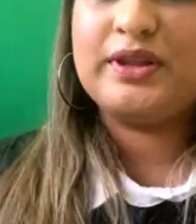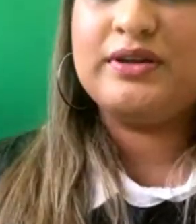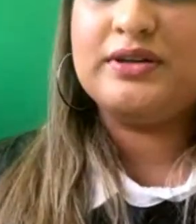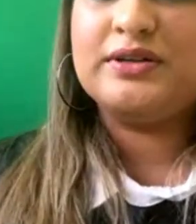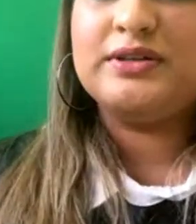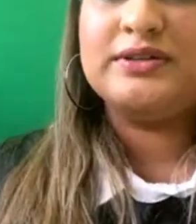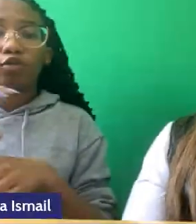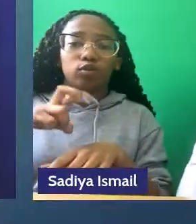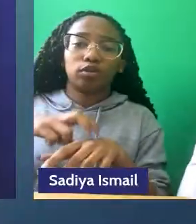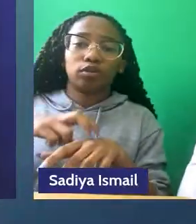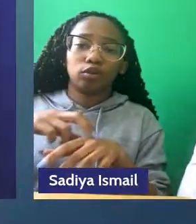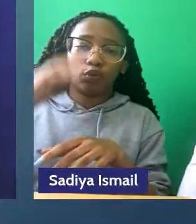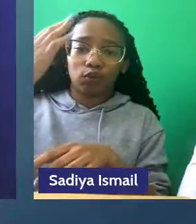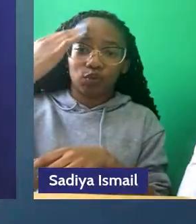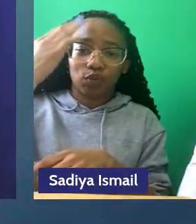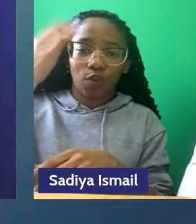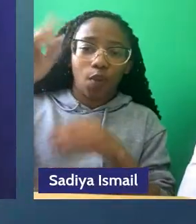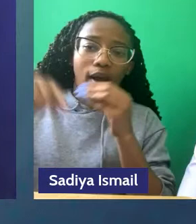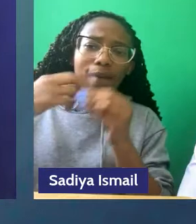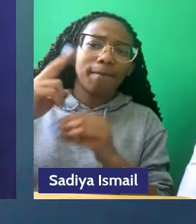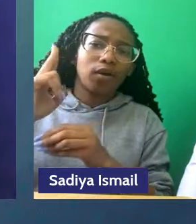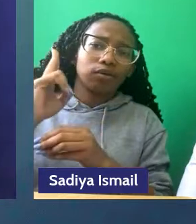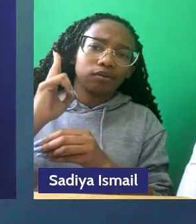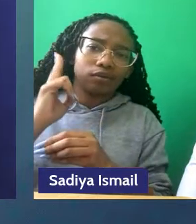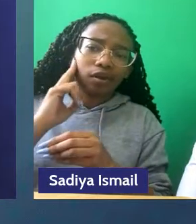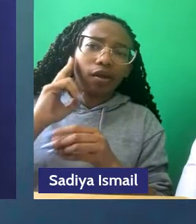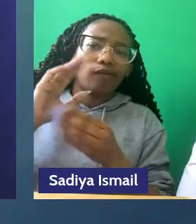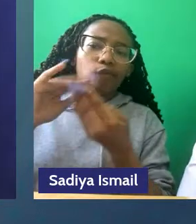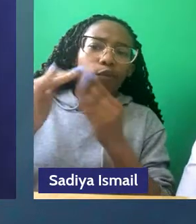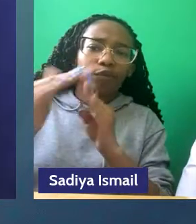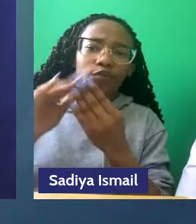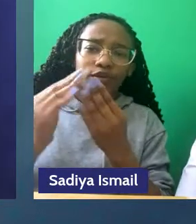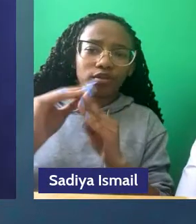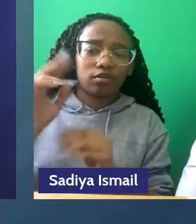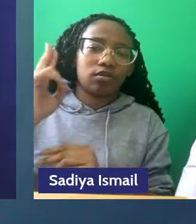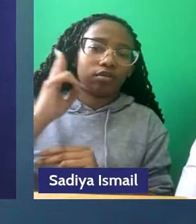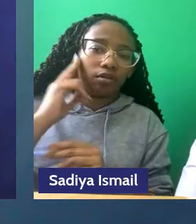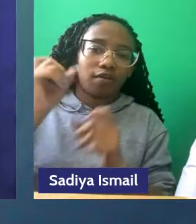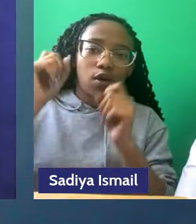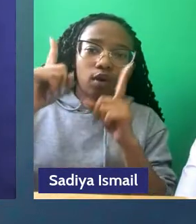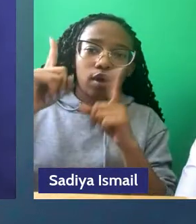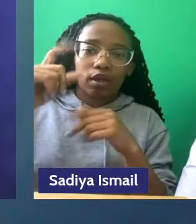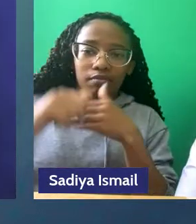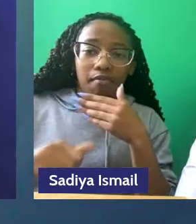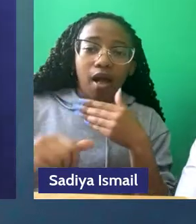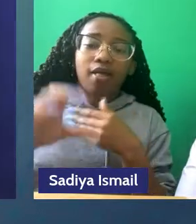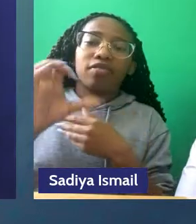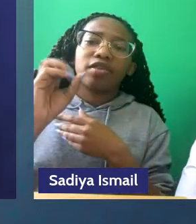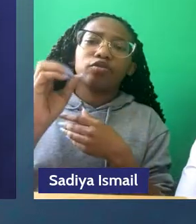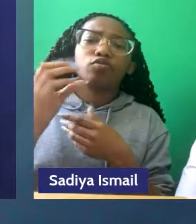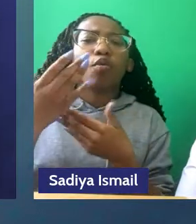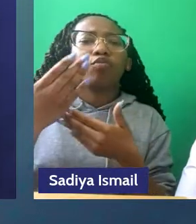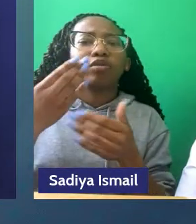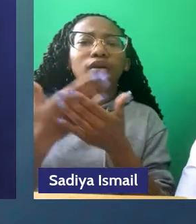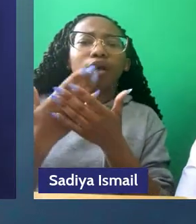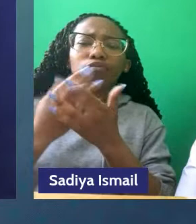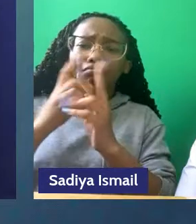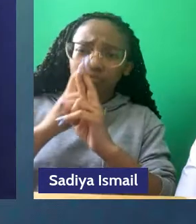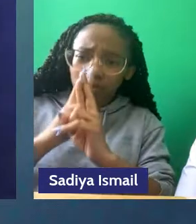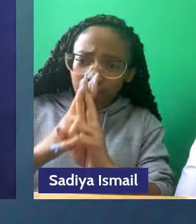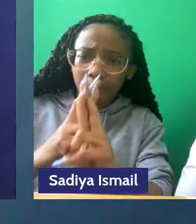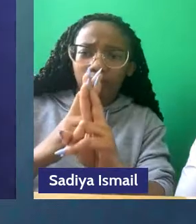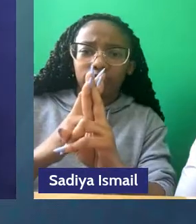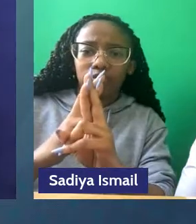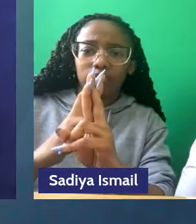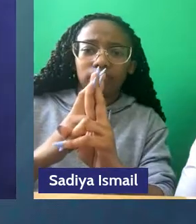about the deaf community and Deaf Awareness Month so that we are more respectful in